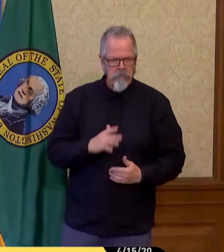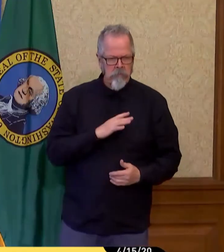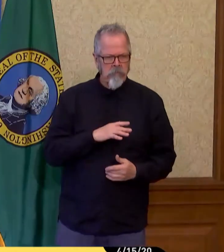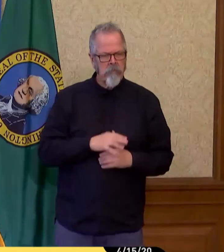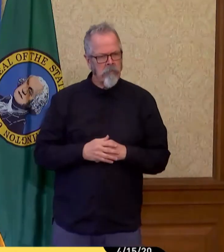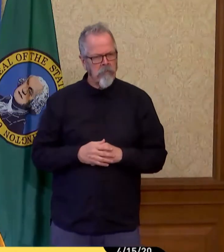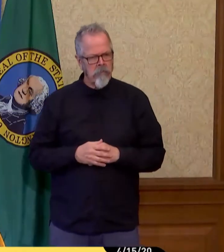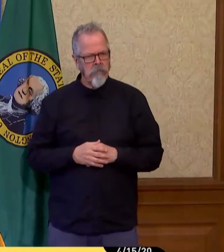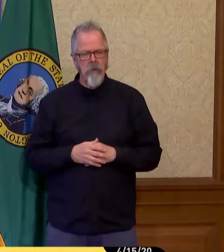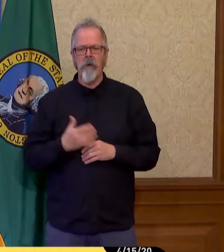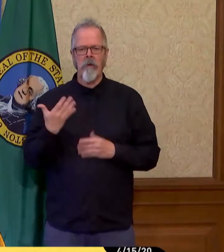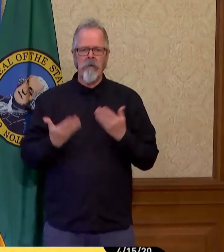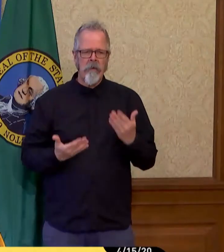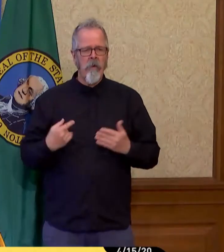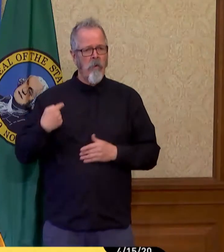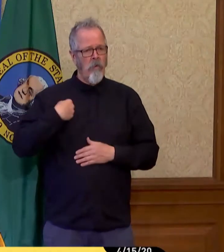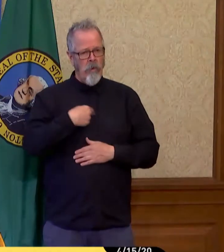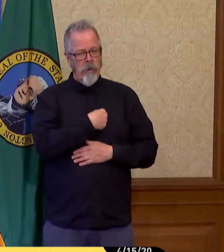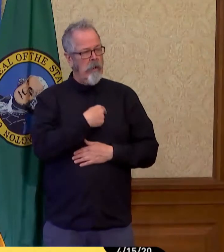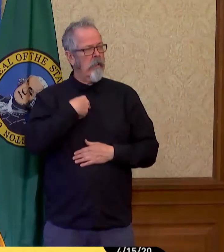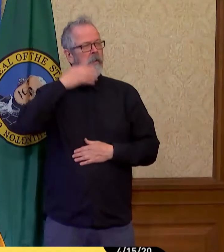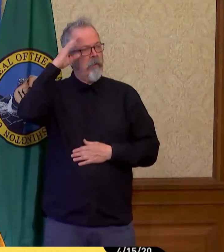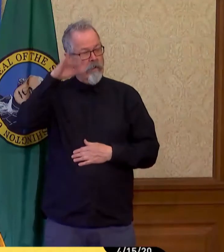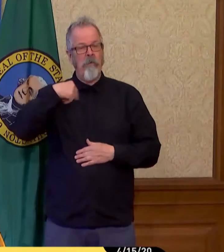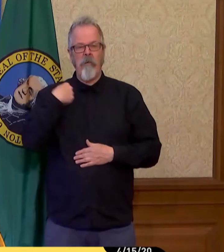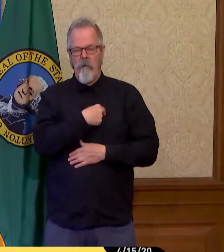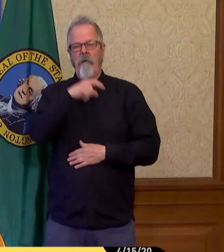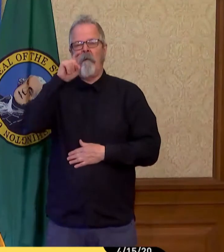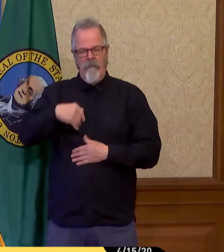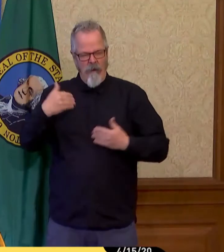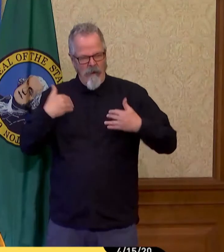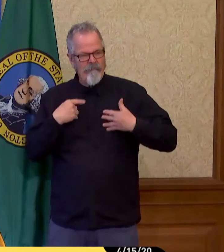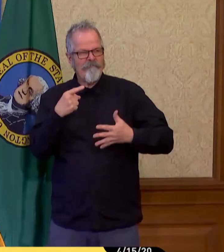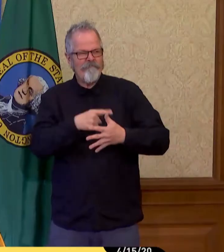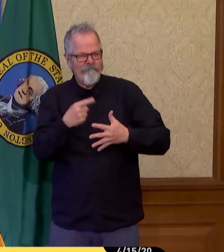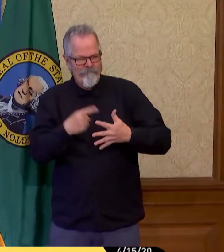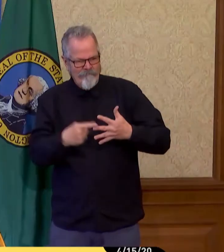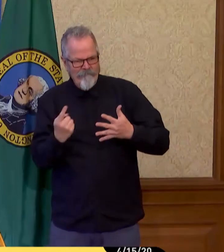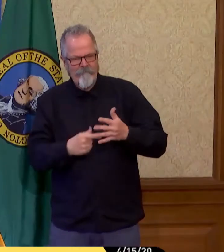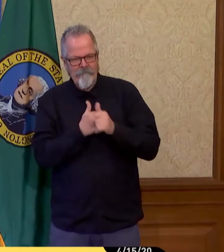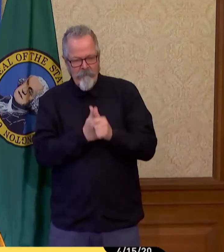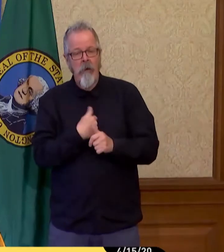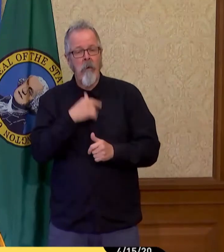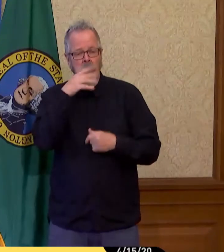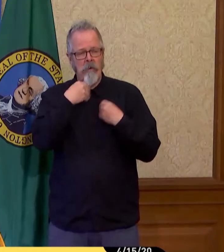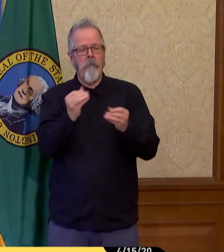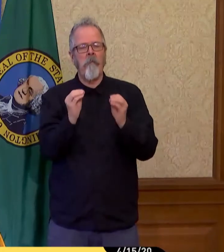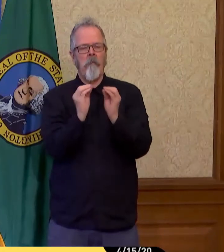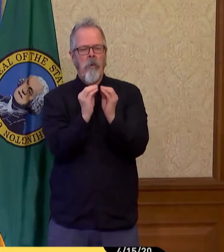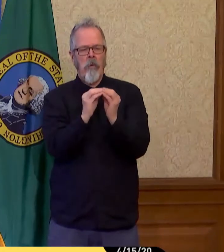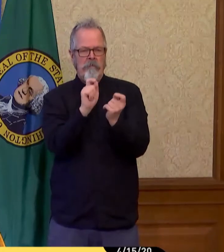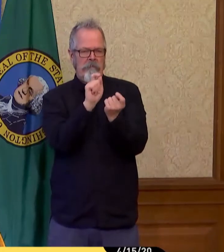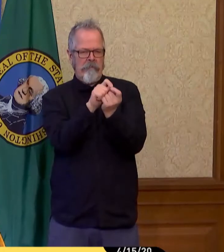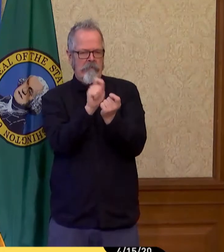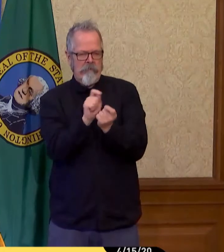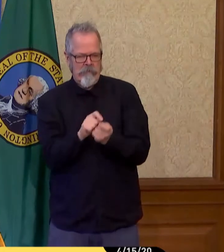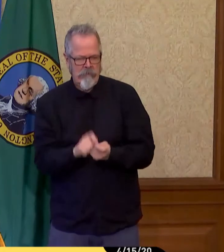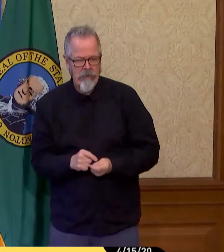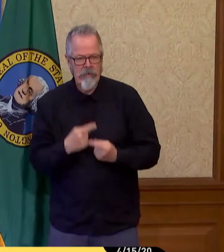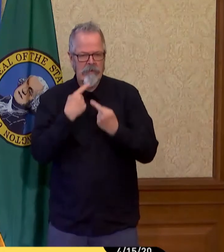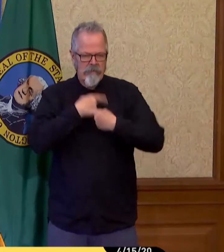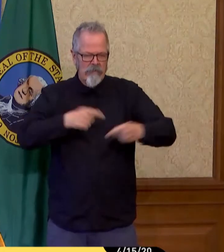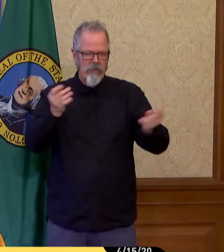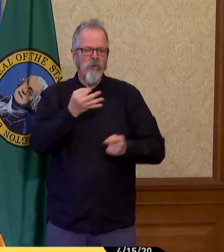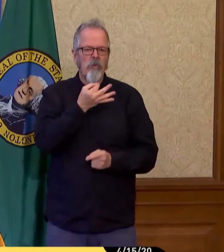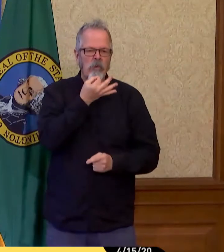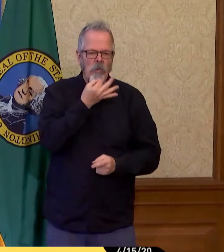and we will have more specific plans to share with you in the forthcoming days. Couple more questions. Next, we go to